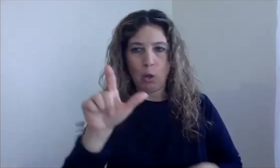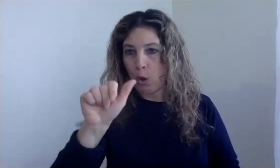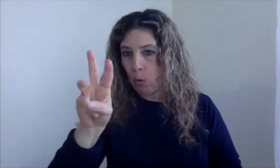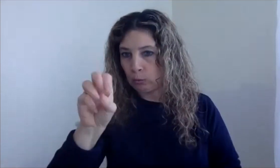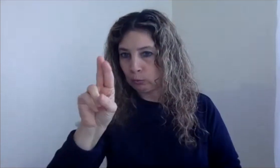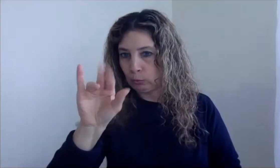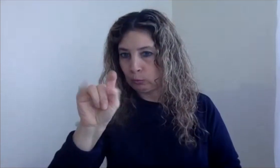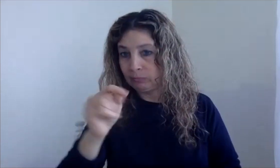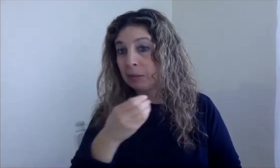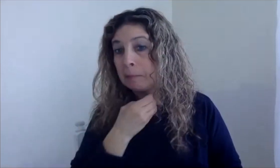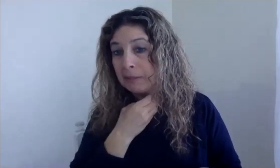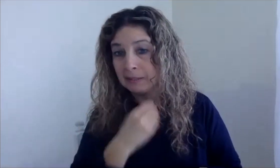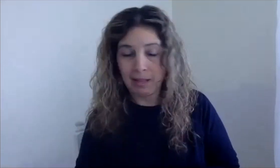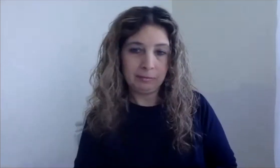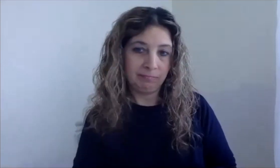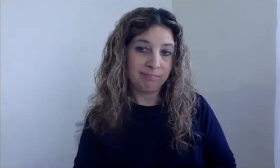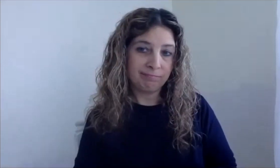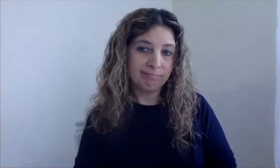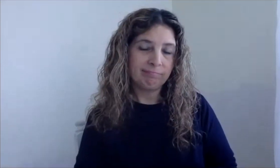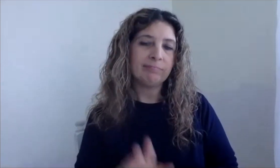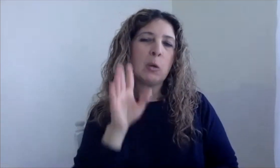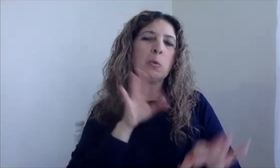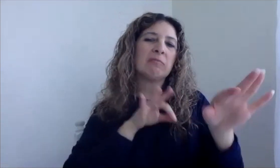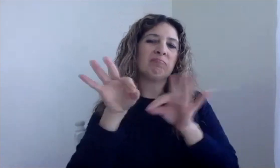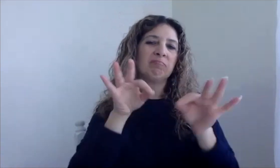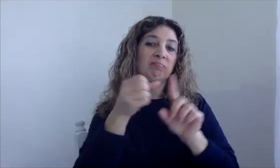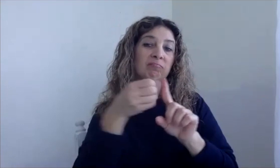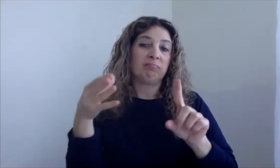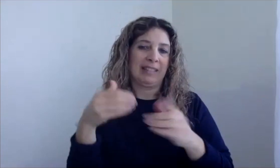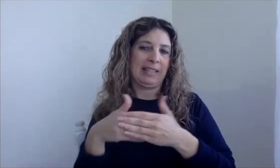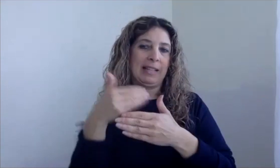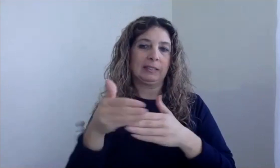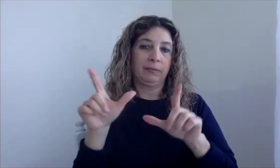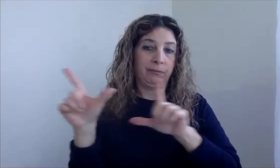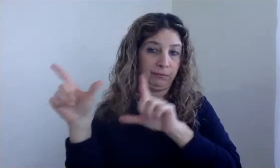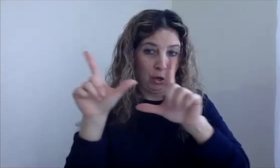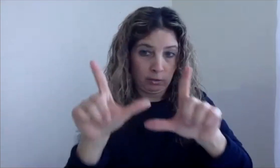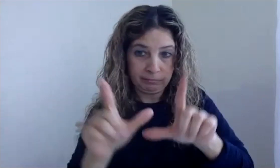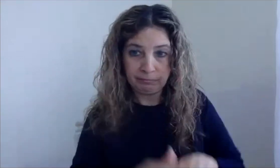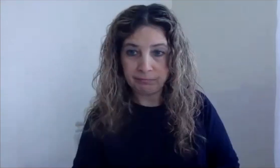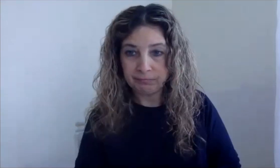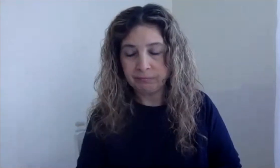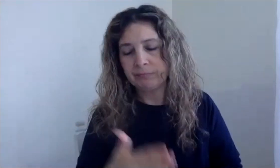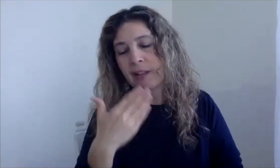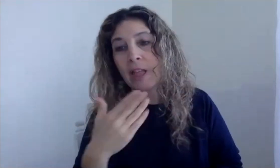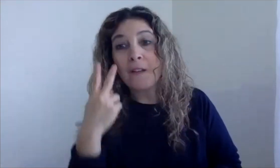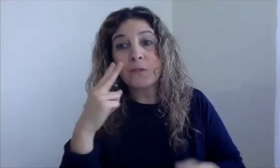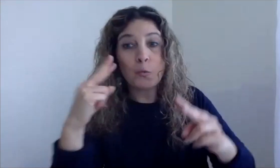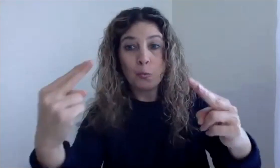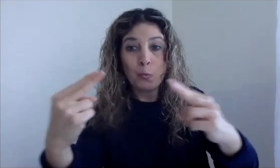of suing, filing lawsuits against the school. And I'll explain more about that in my next President's